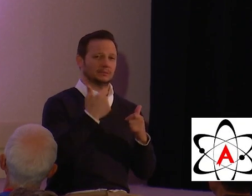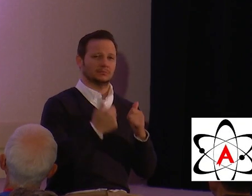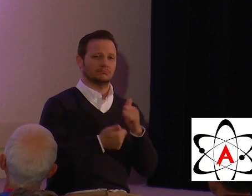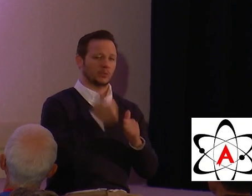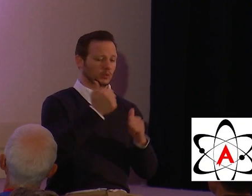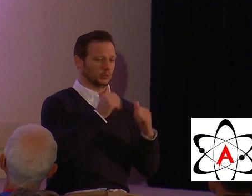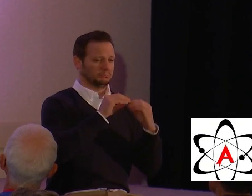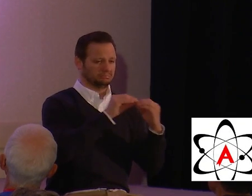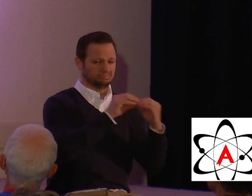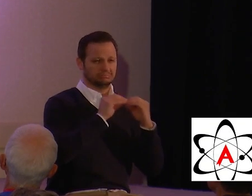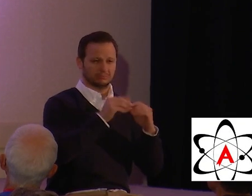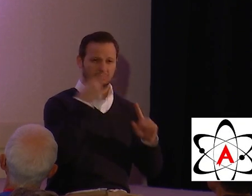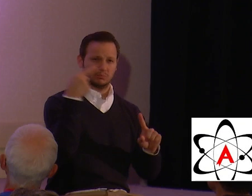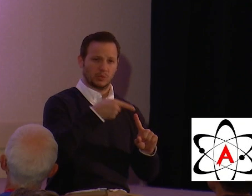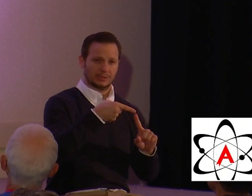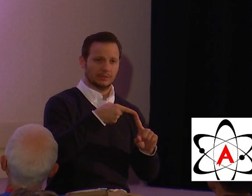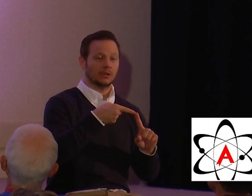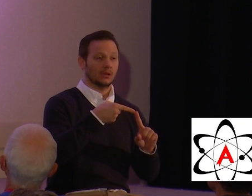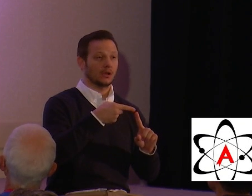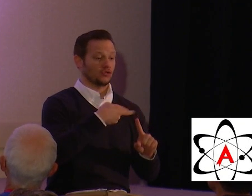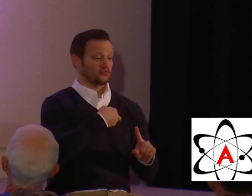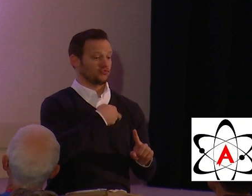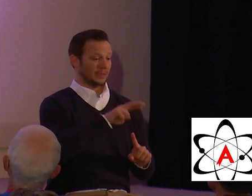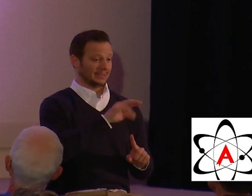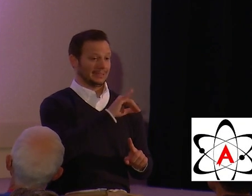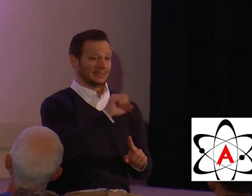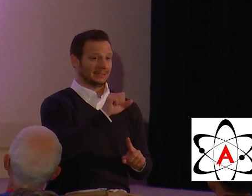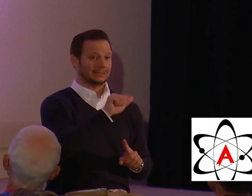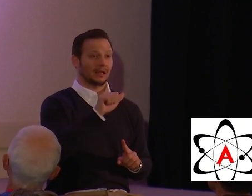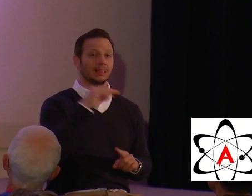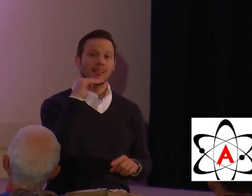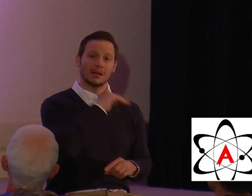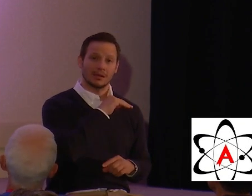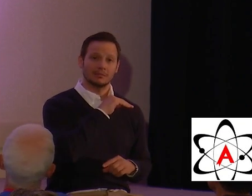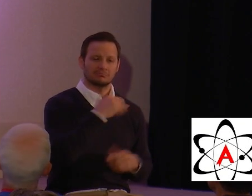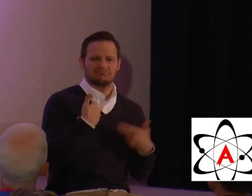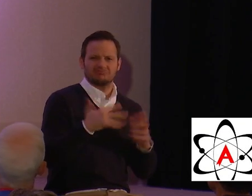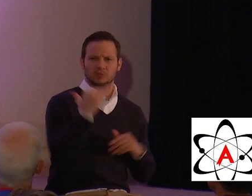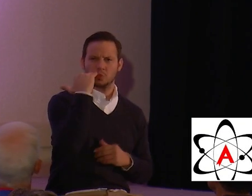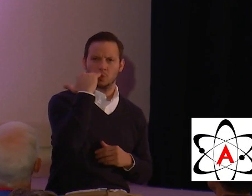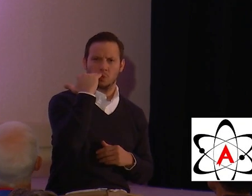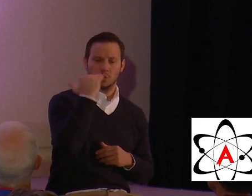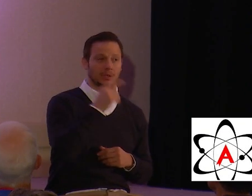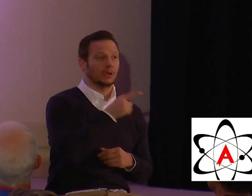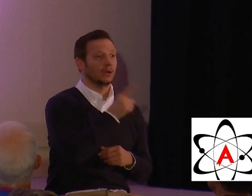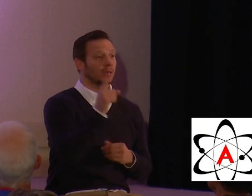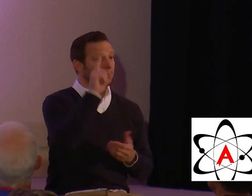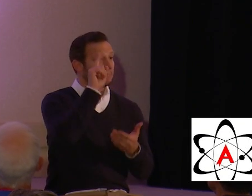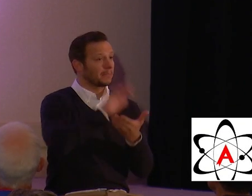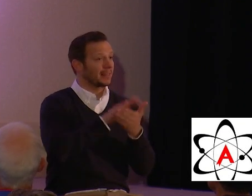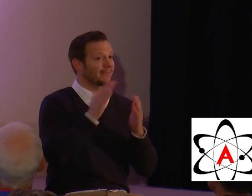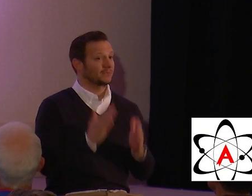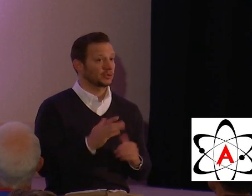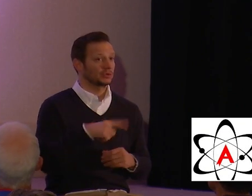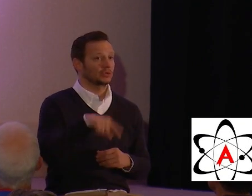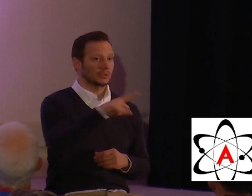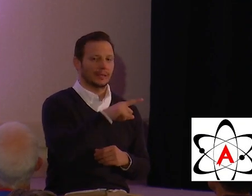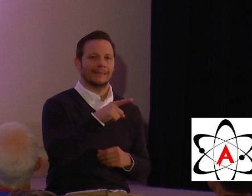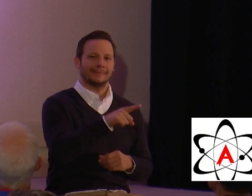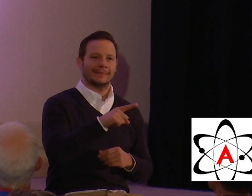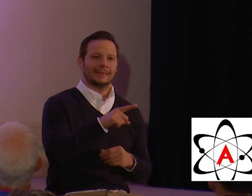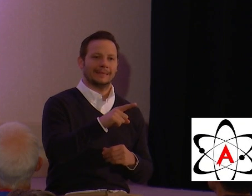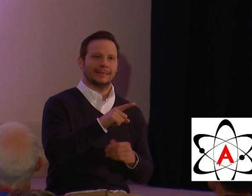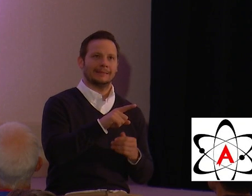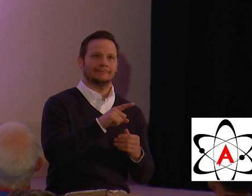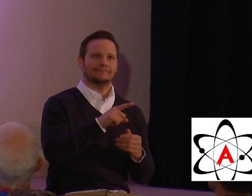to have a realization that religion is a lie. Yes, of course, we know that. And believers are victims of the